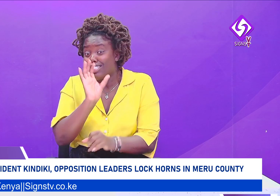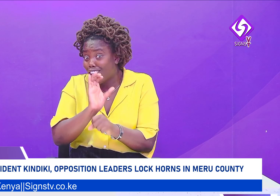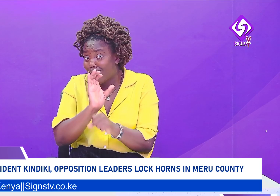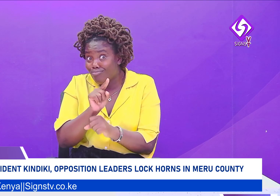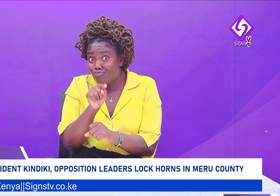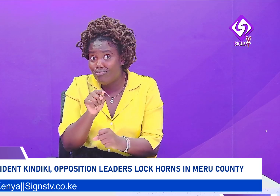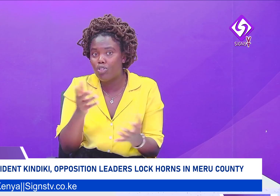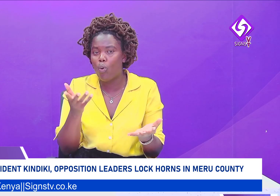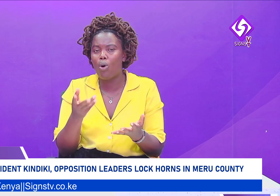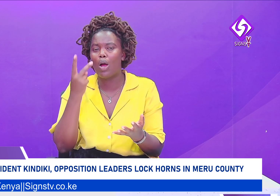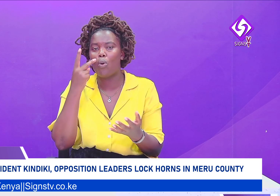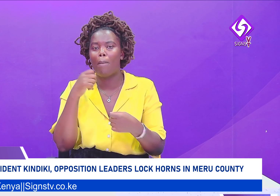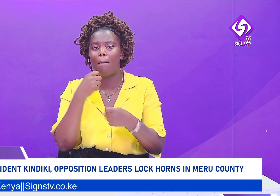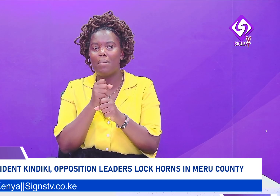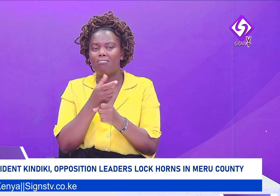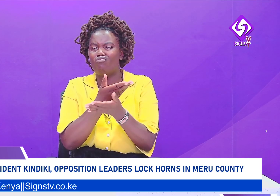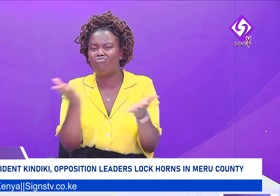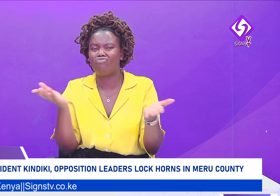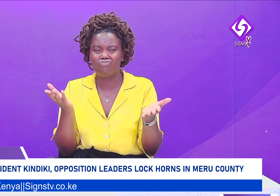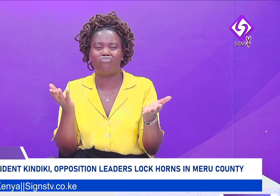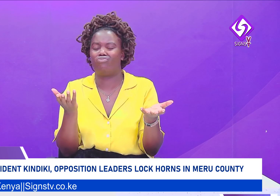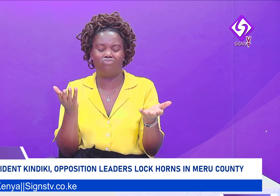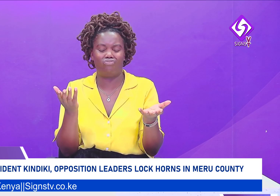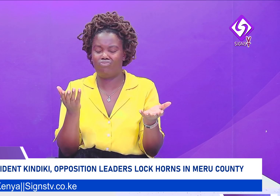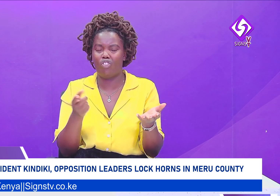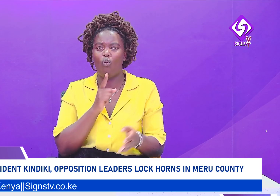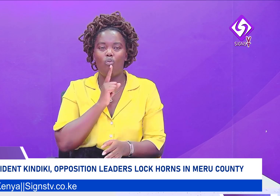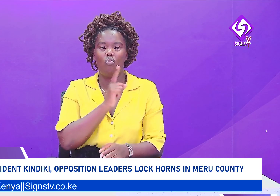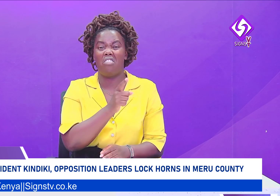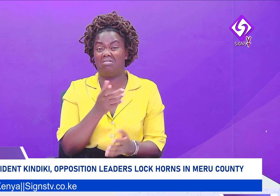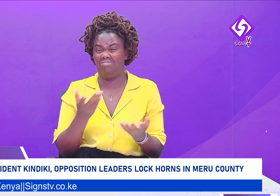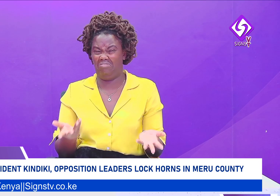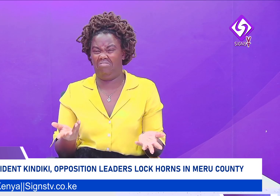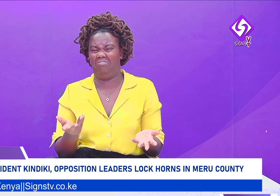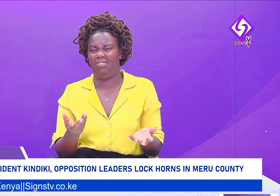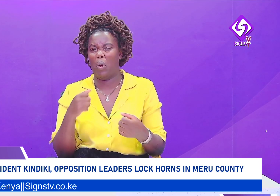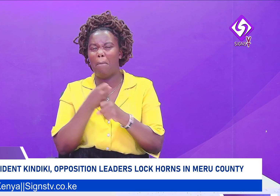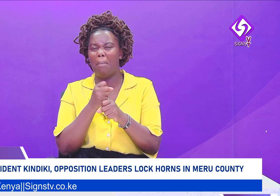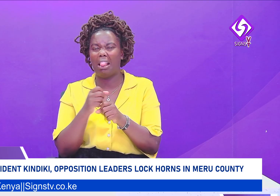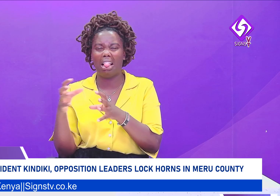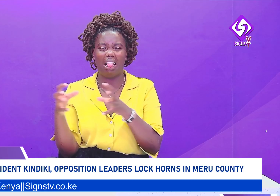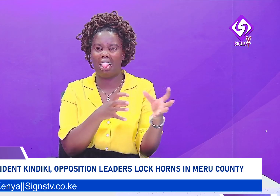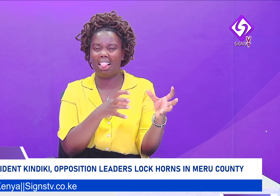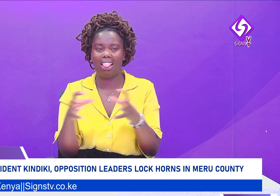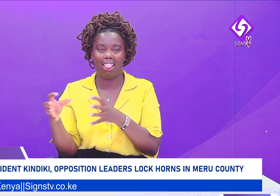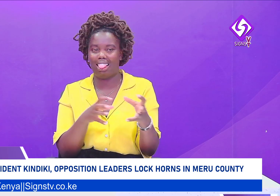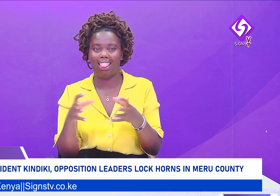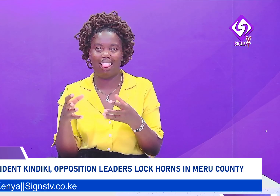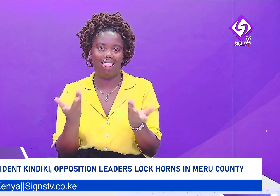ejected by police from the Kaaga Methodist Church to create a space for the deputy